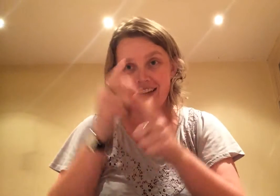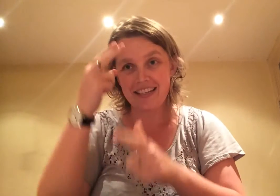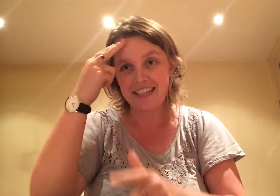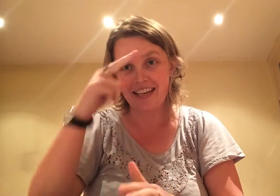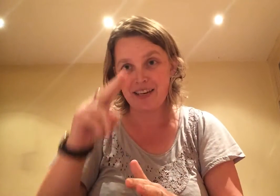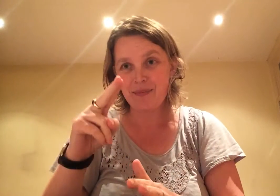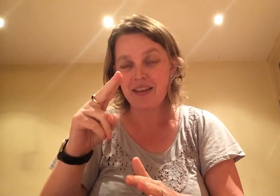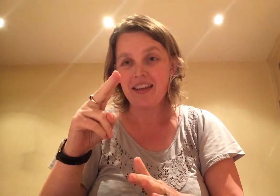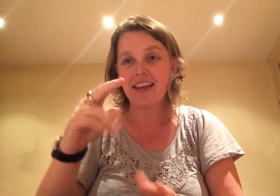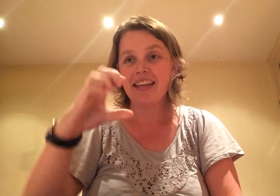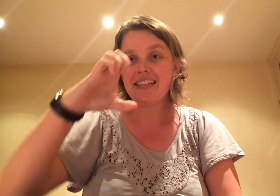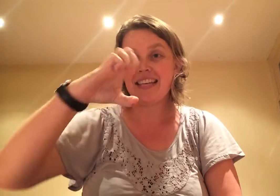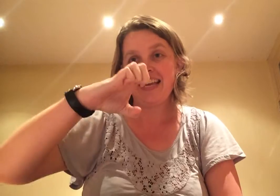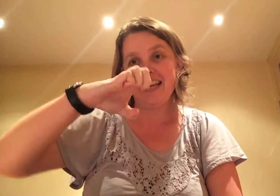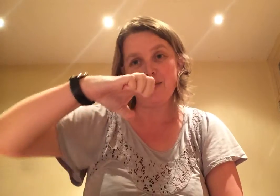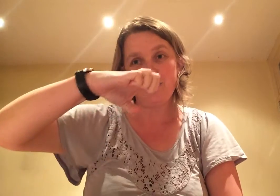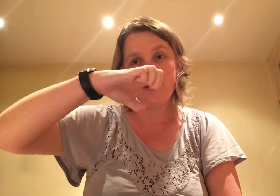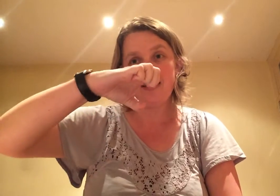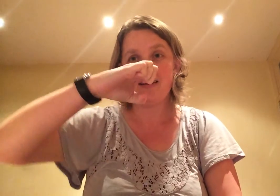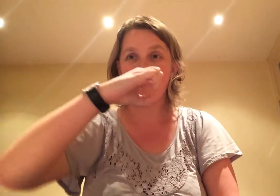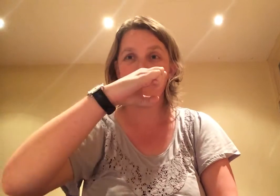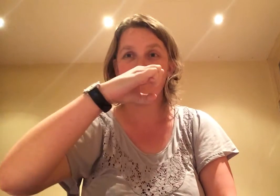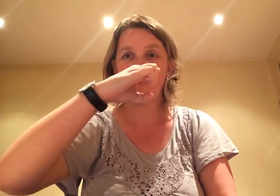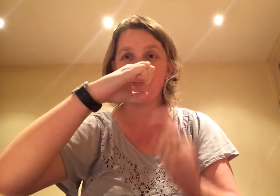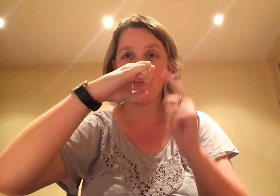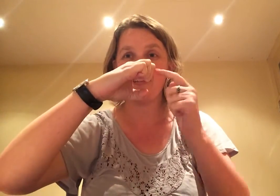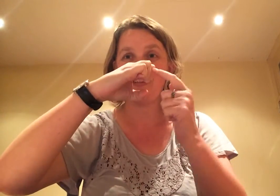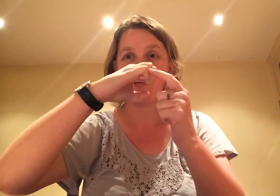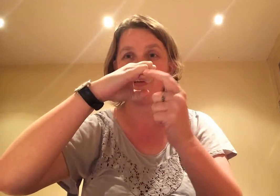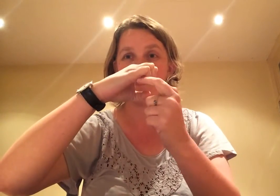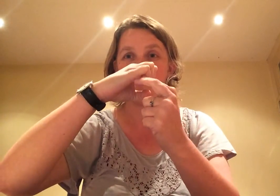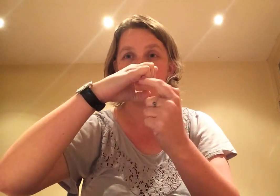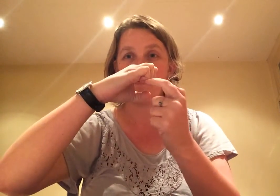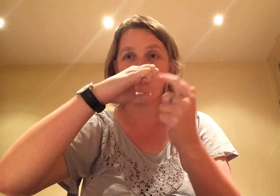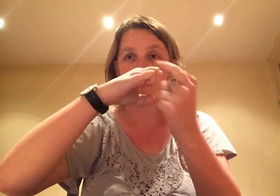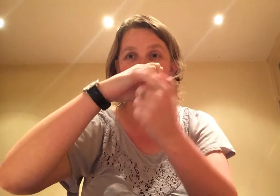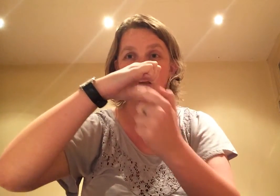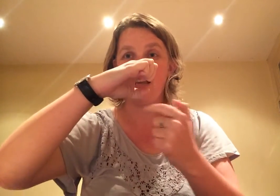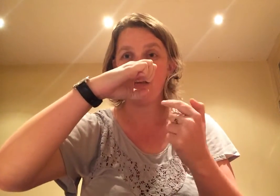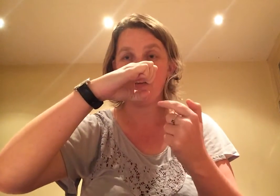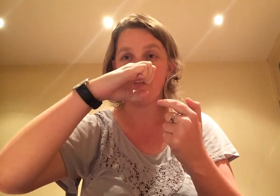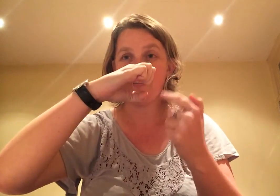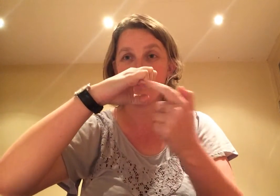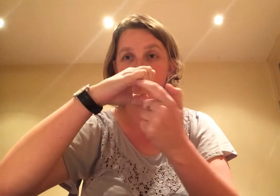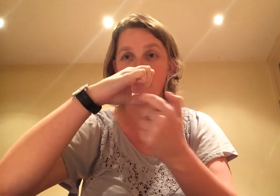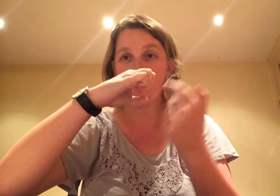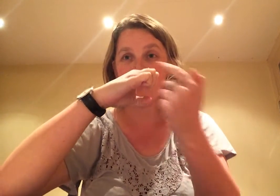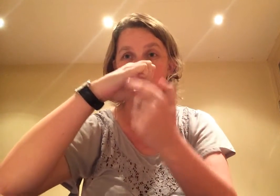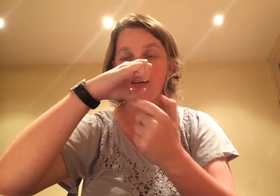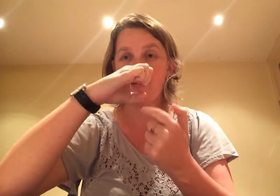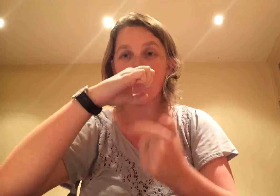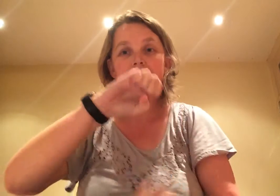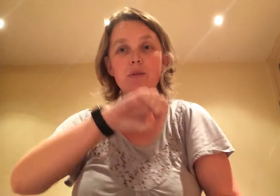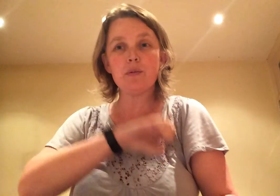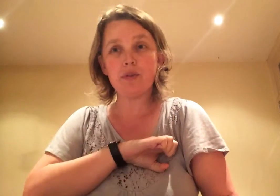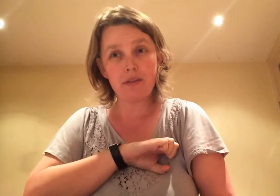sign name. It's Eastbury because that's like an E, the symbol of Eastbury. I'm going to put it on the